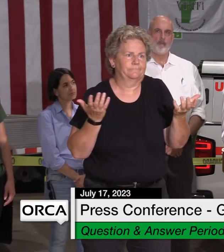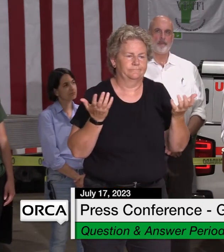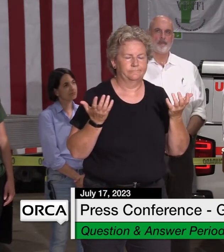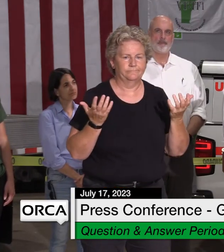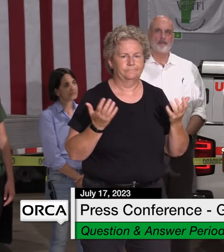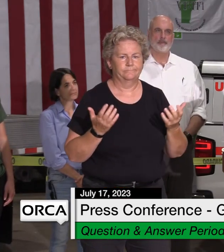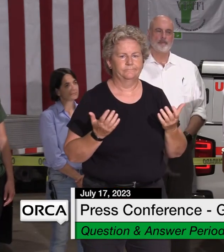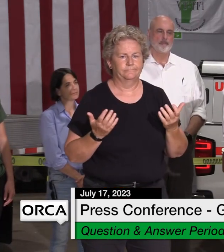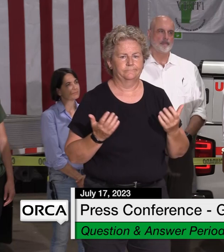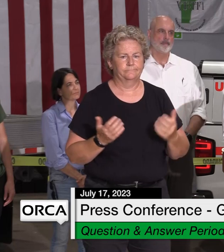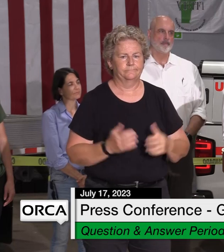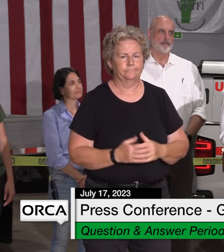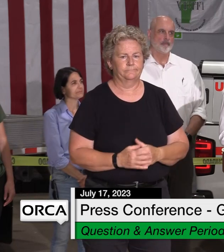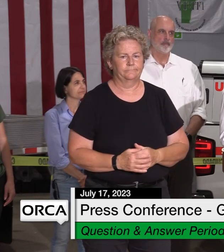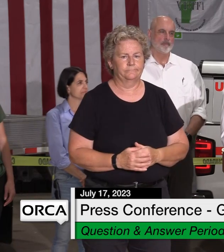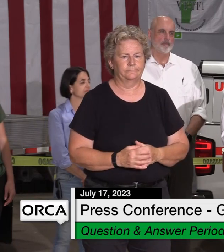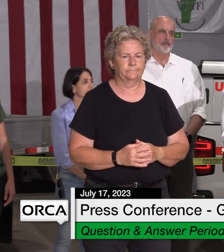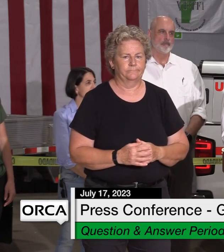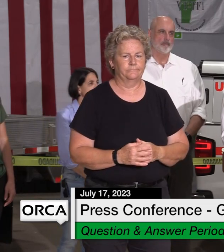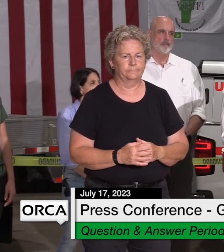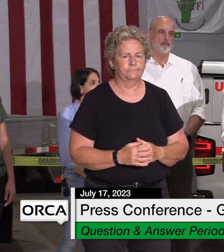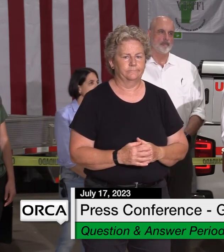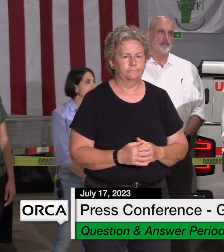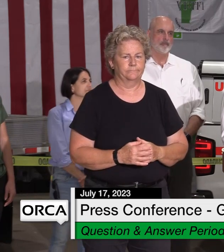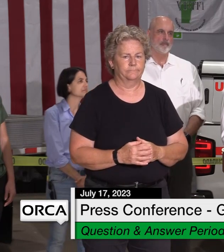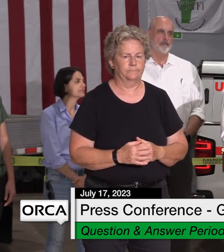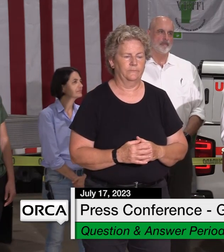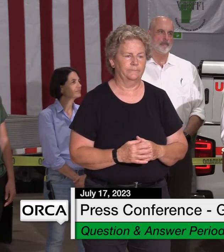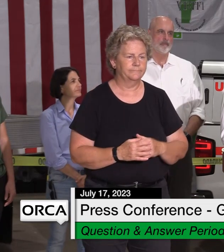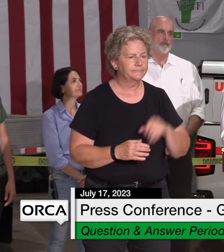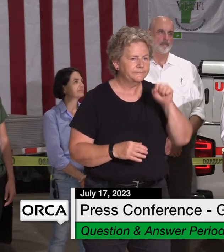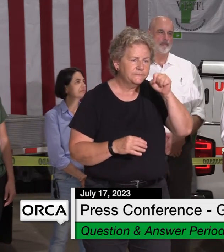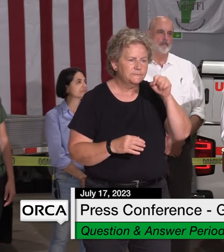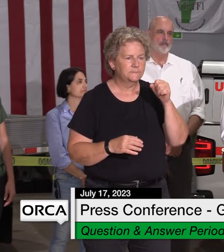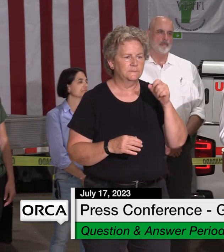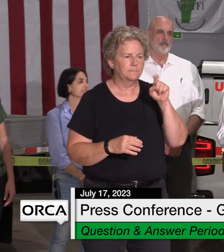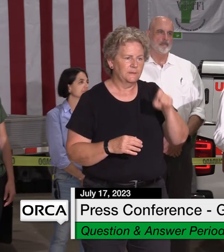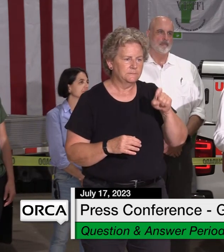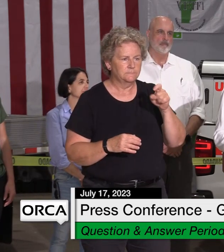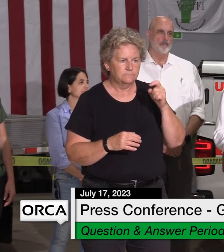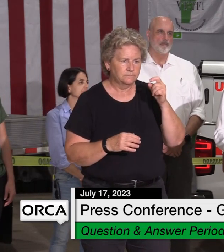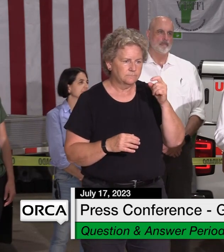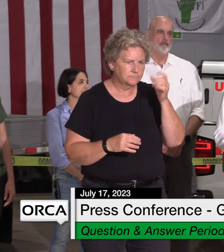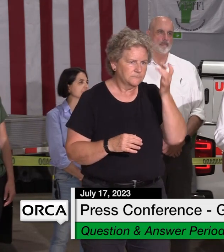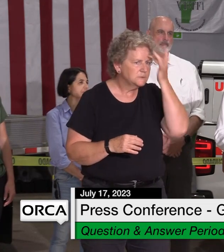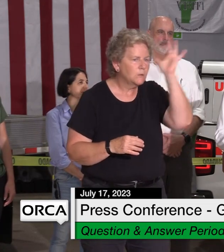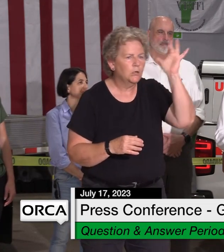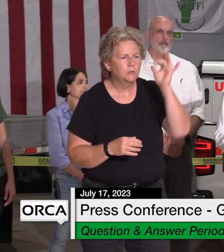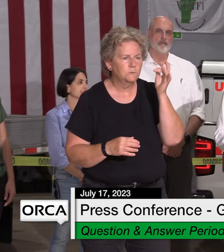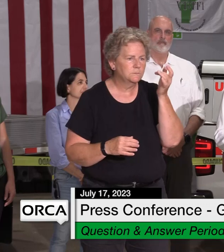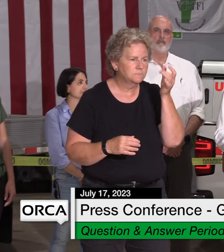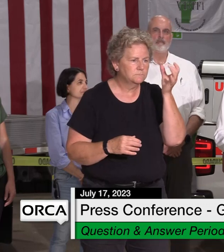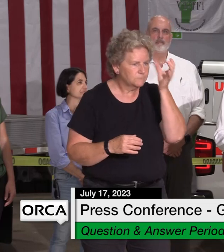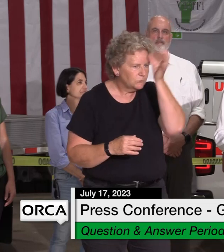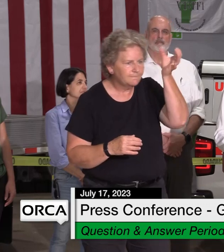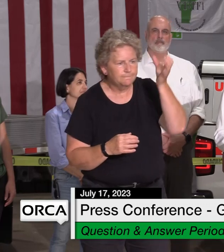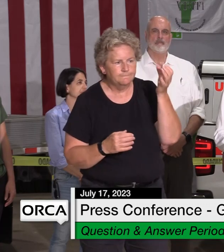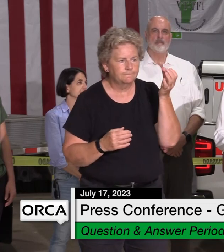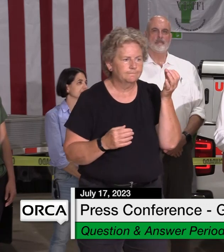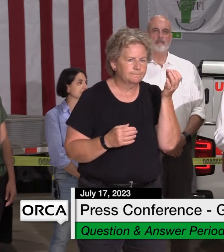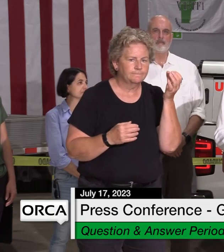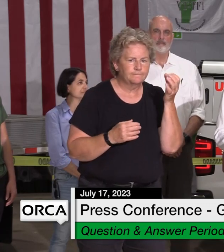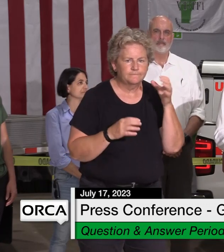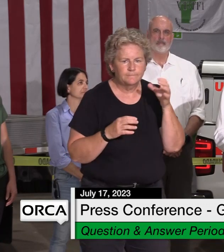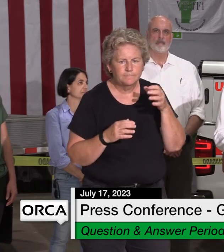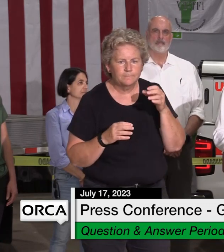to build smarter and to prepare this infrastructure for the future. We don't have time to get caught up in political and ideological